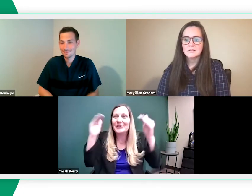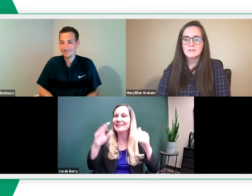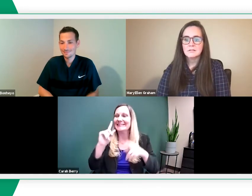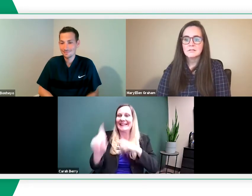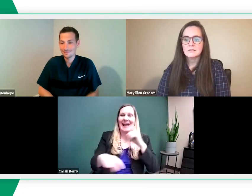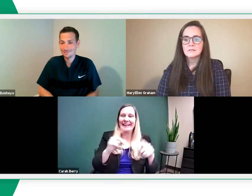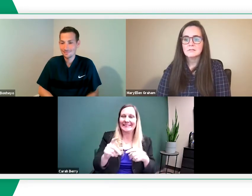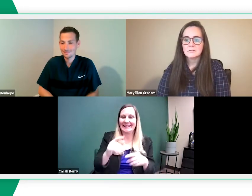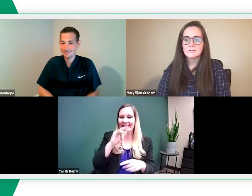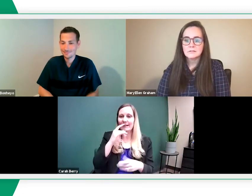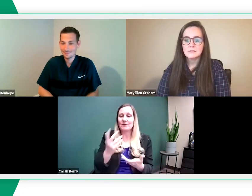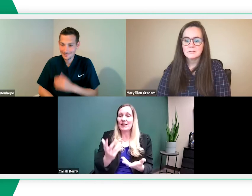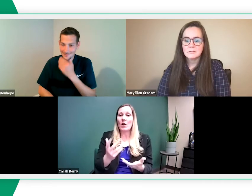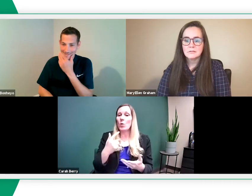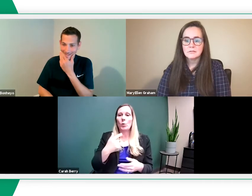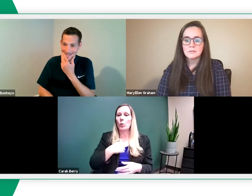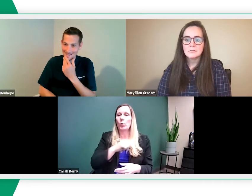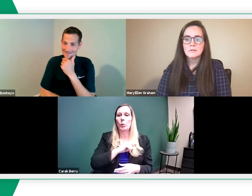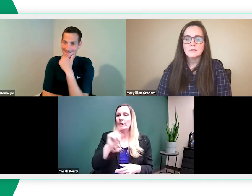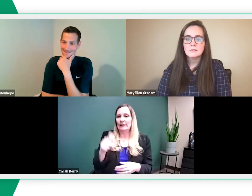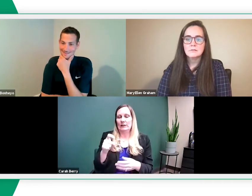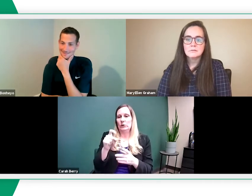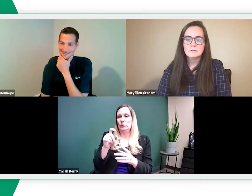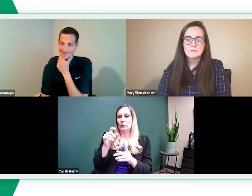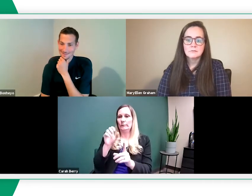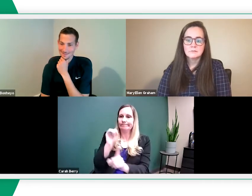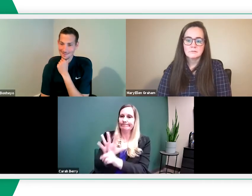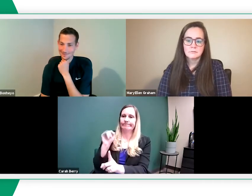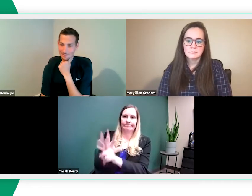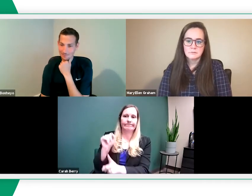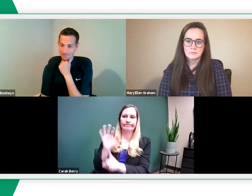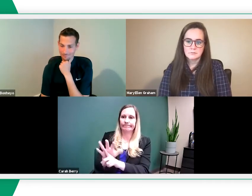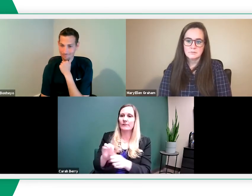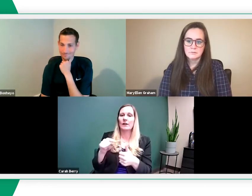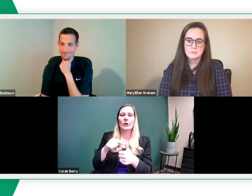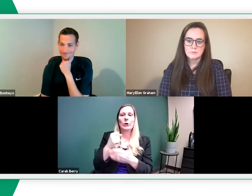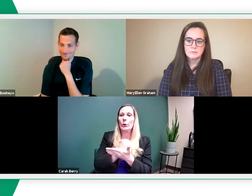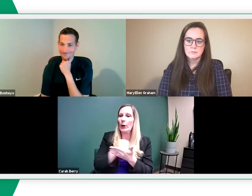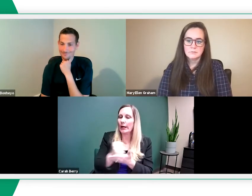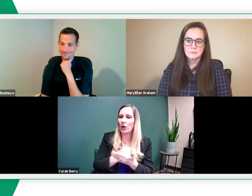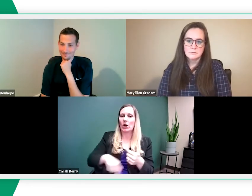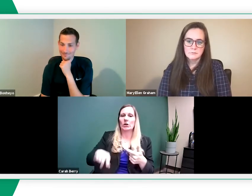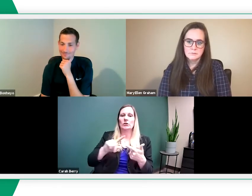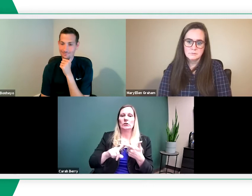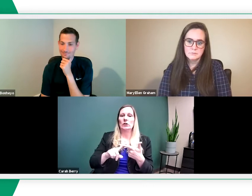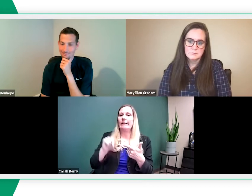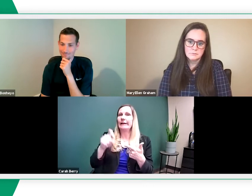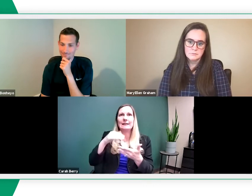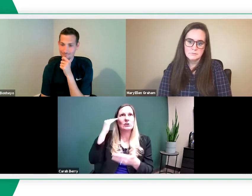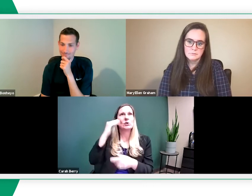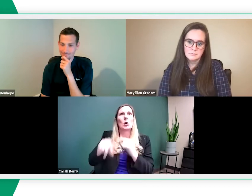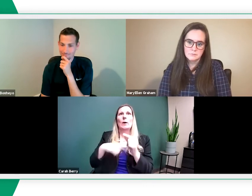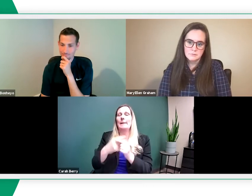kids aren't ready for that. They need to talk to adults. They need to ask those questions. We need to expose them to